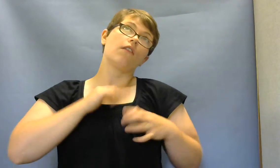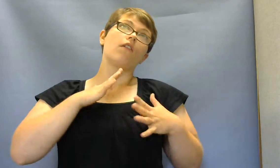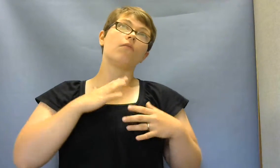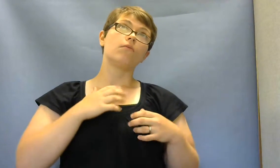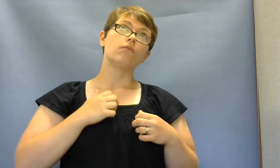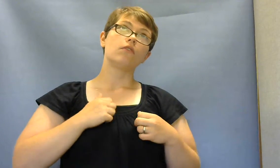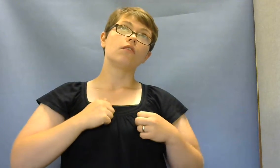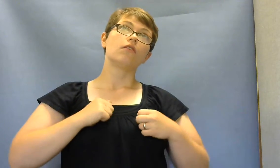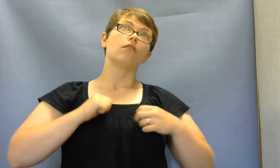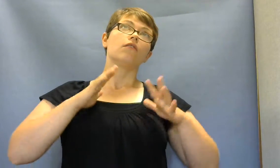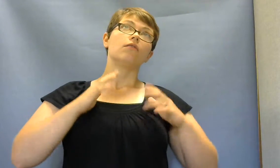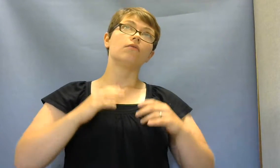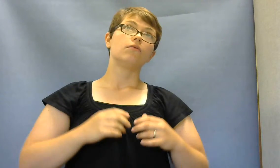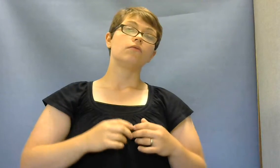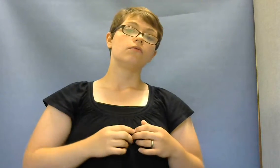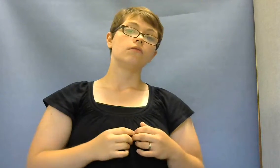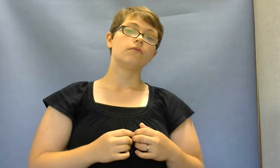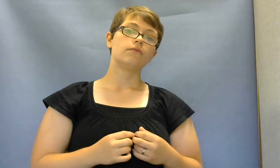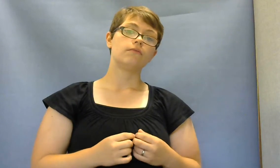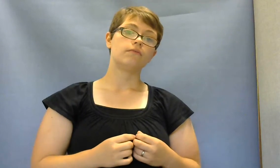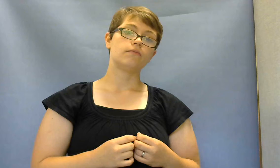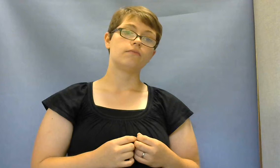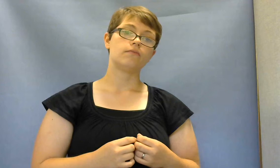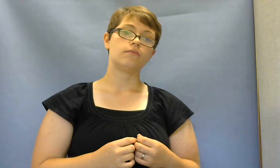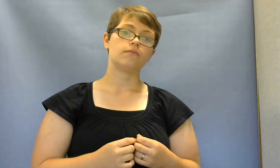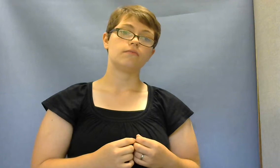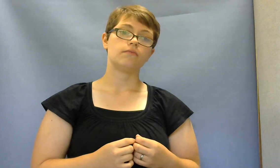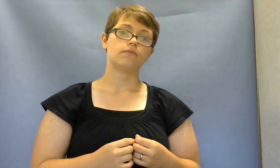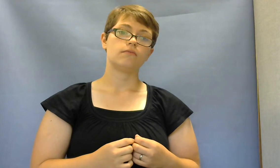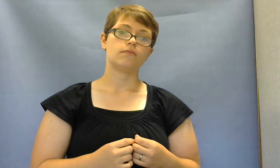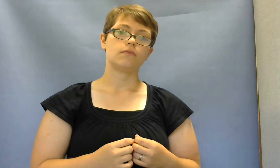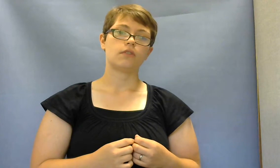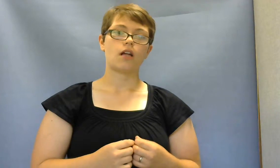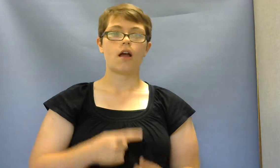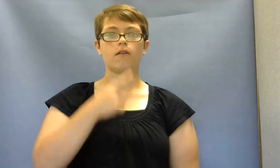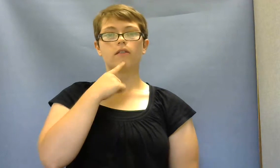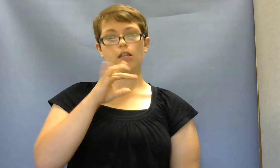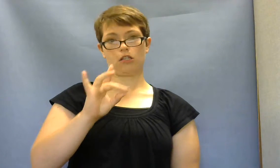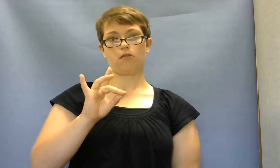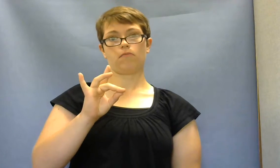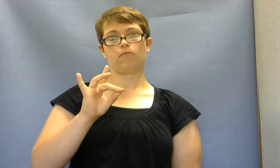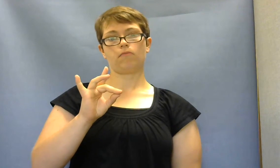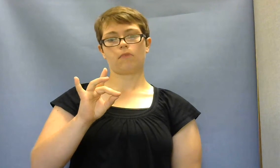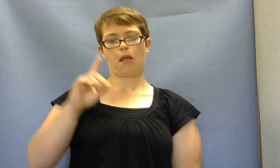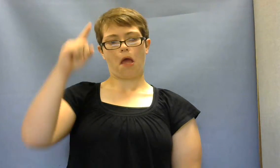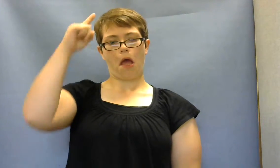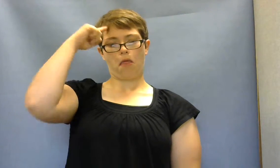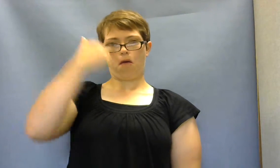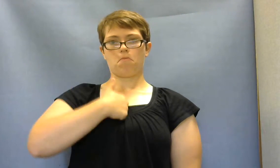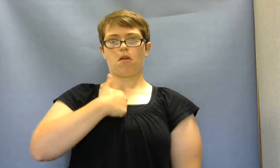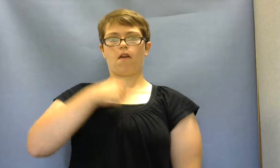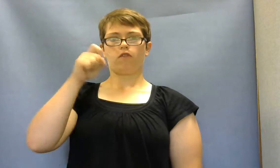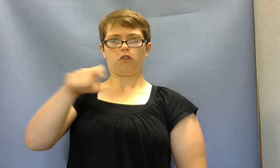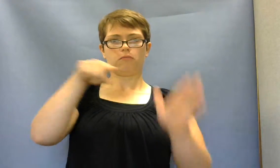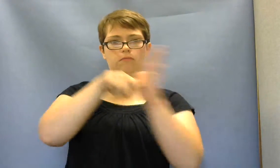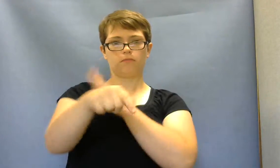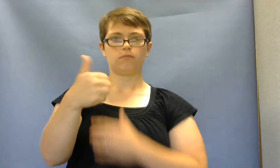up. At age 8, I thought that I should commit suicide. Why? I didn't have hope.